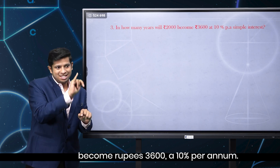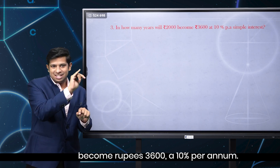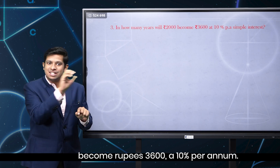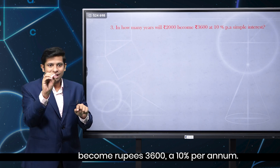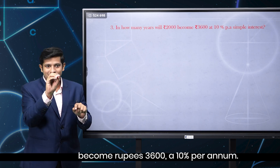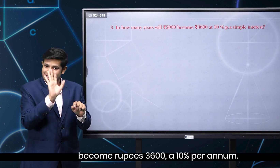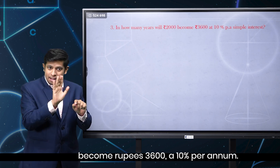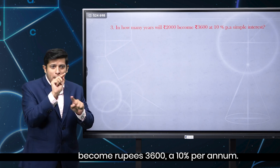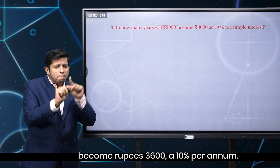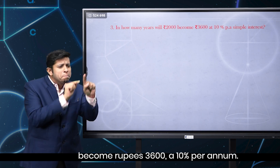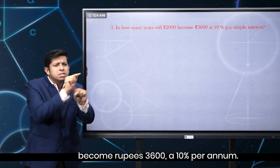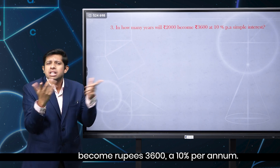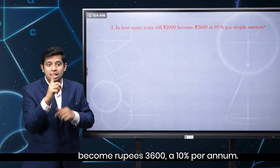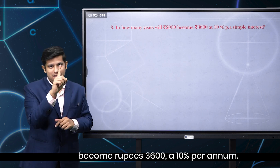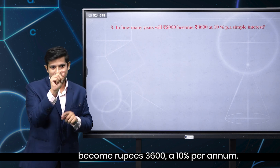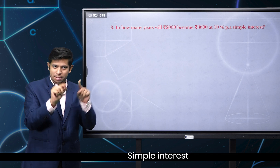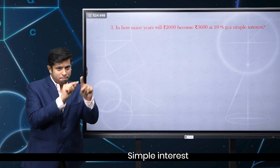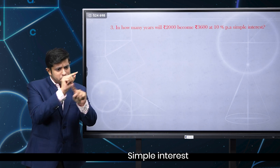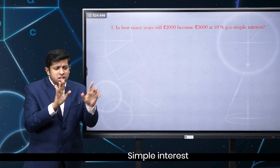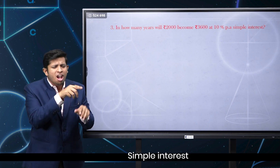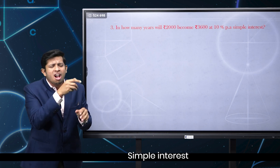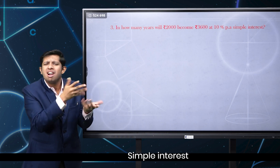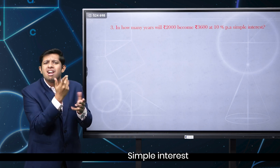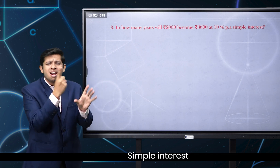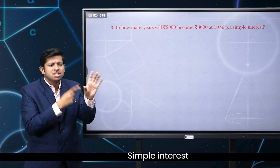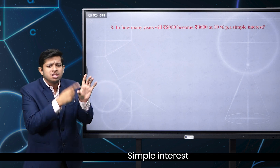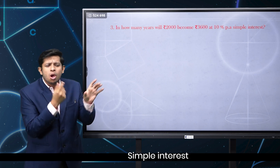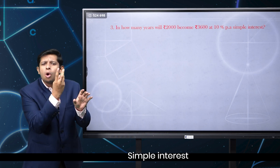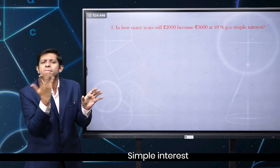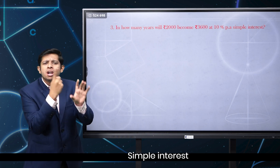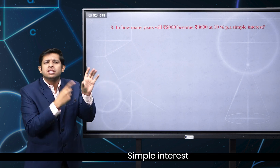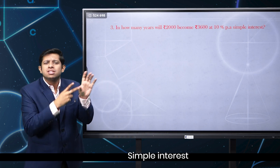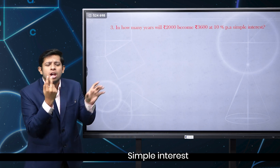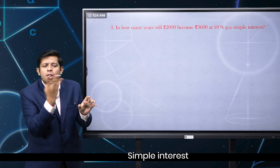3600 at 10% per annum simple interest?